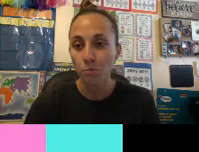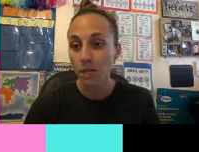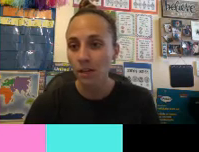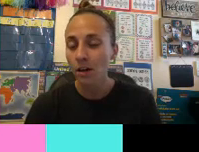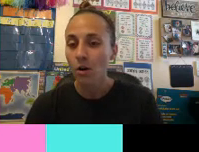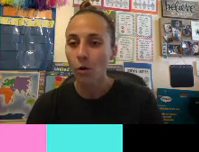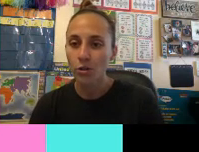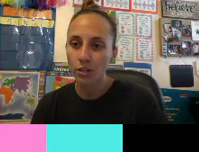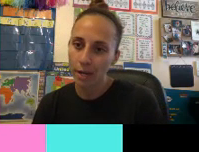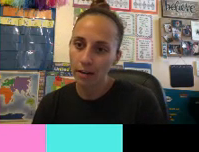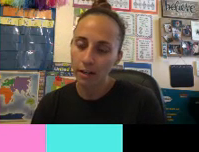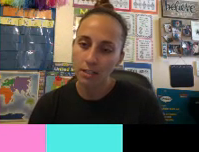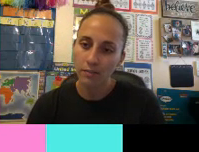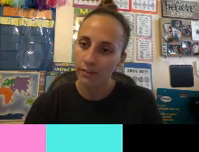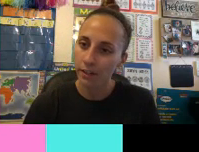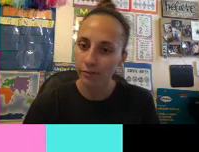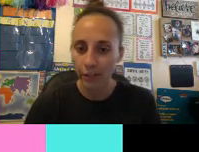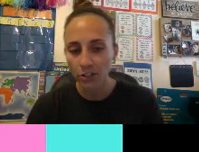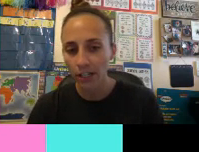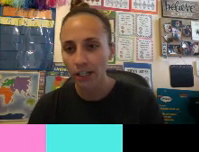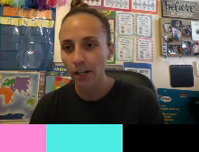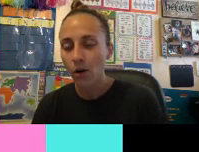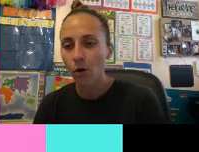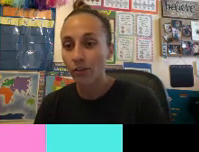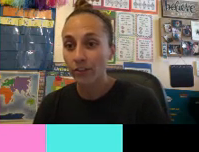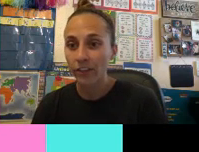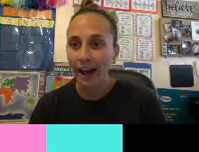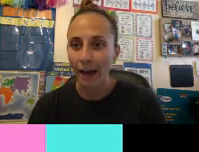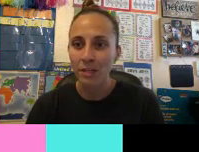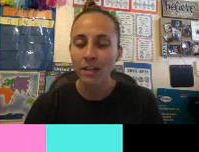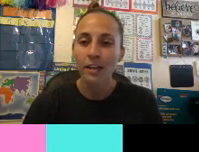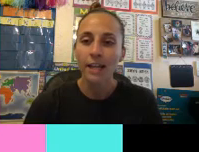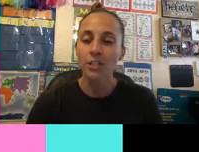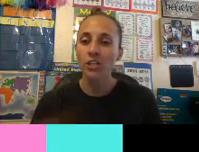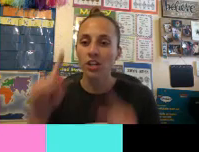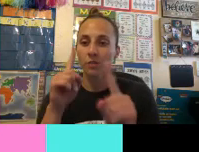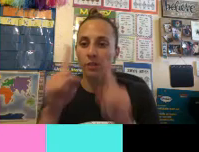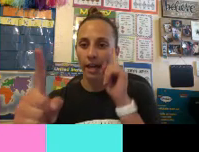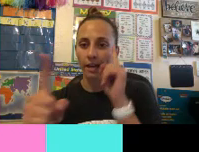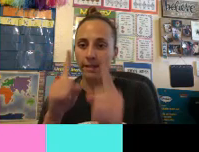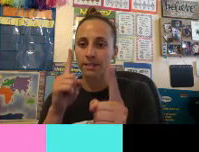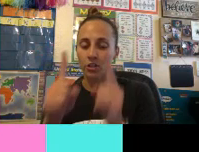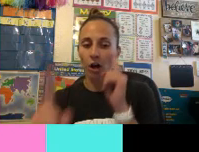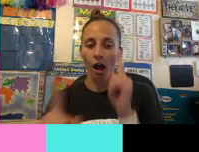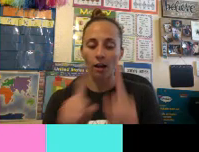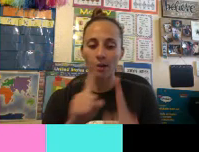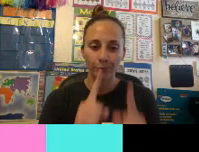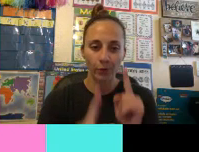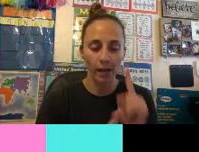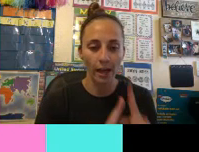to me or to your parents, if you're feeling frustrated or if you're feeling happy, it's good to communicate. It means to